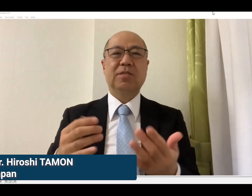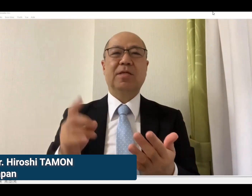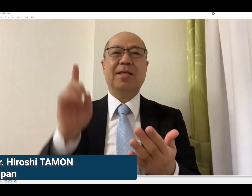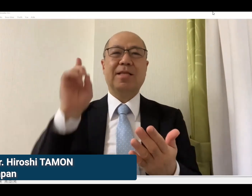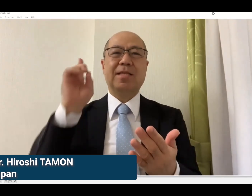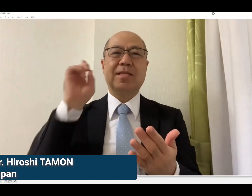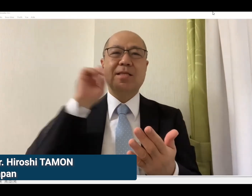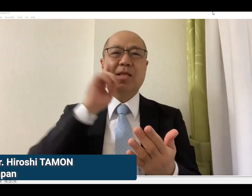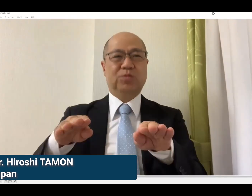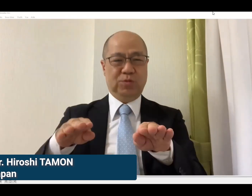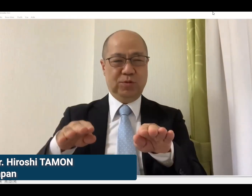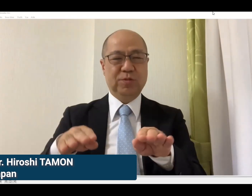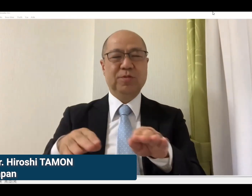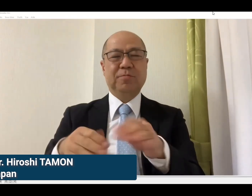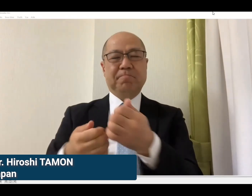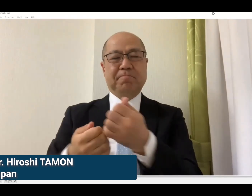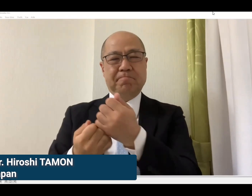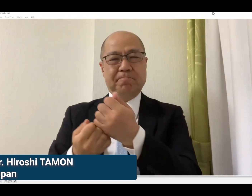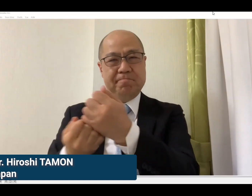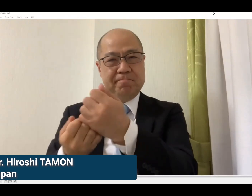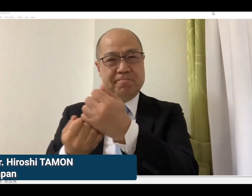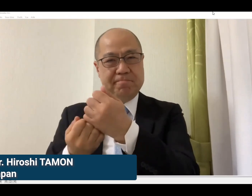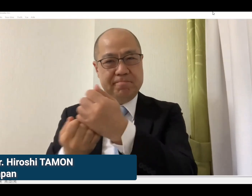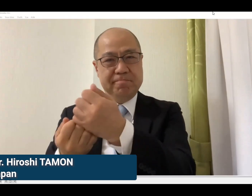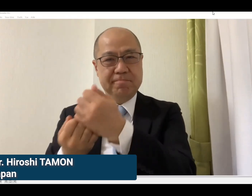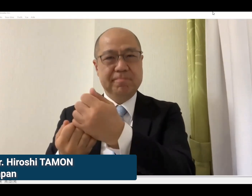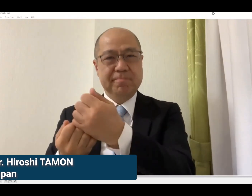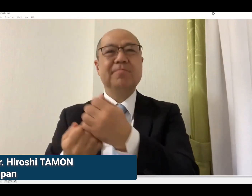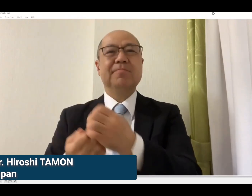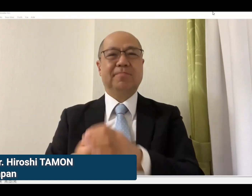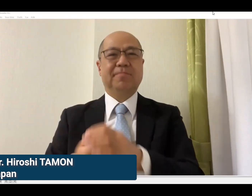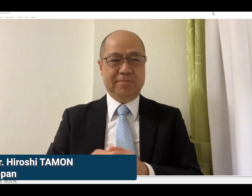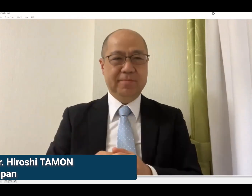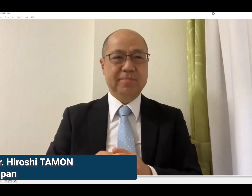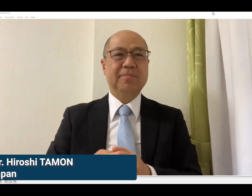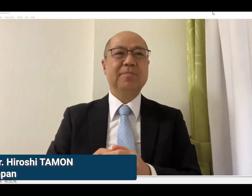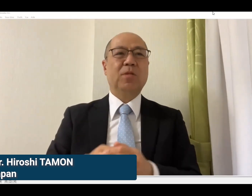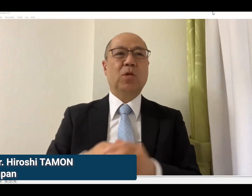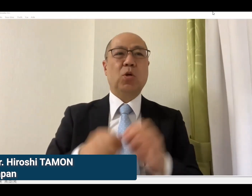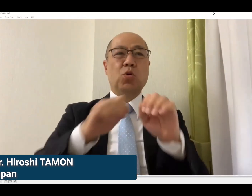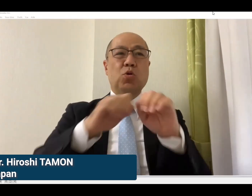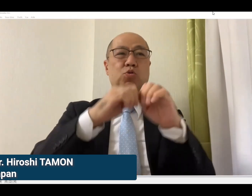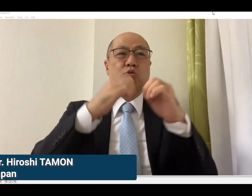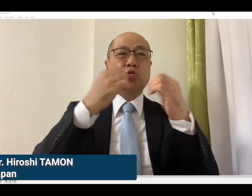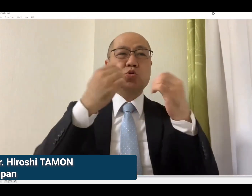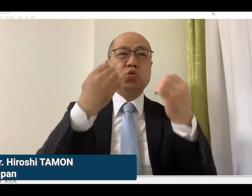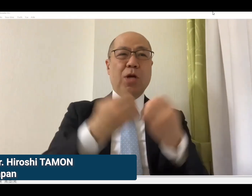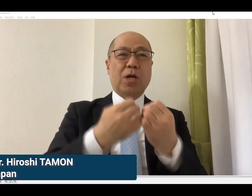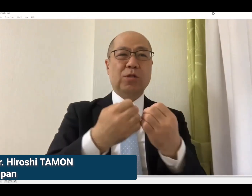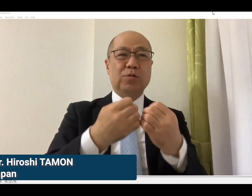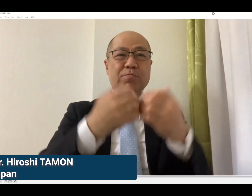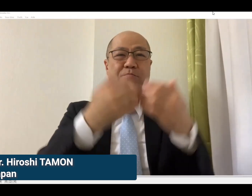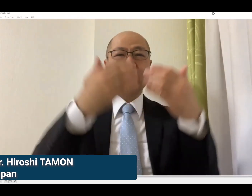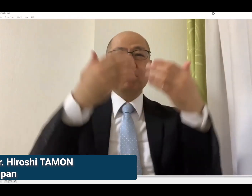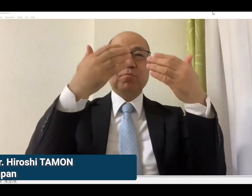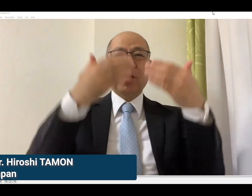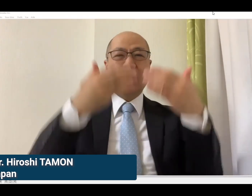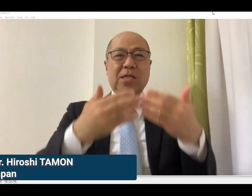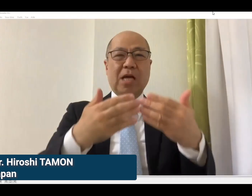In addition, as the chairperson of a Japanese school for the deaf, I strive to eliminate social barriers and create a future full of hope for